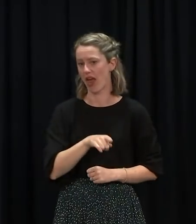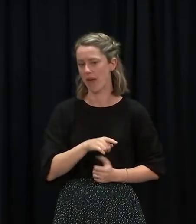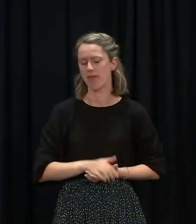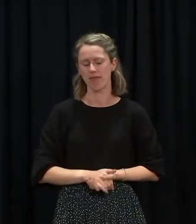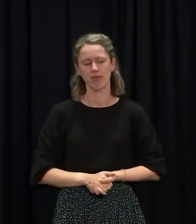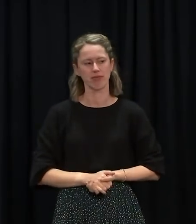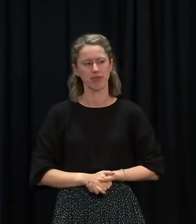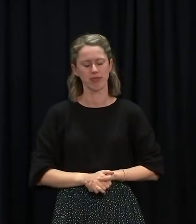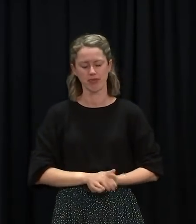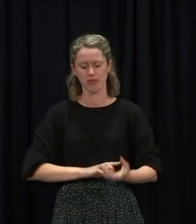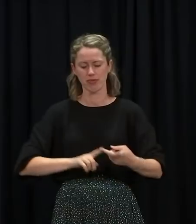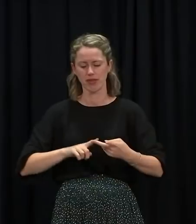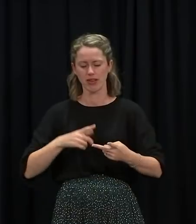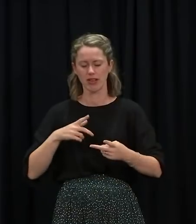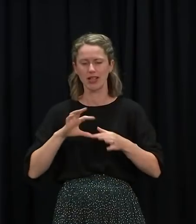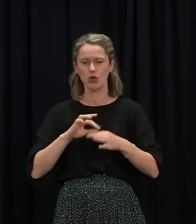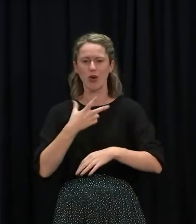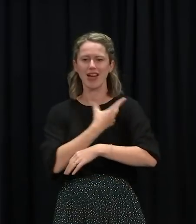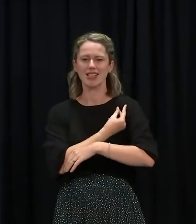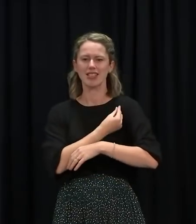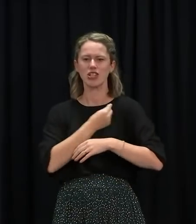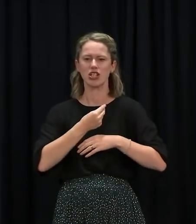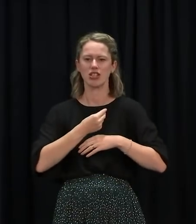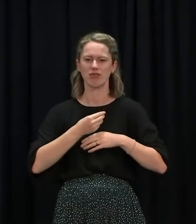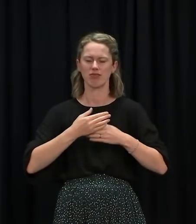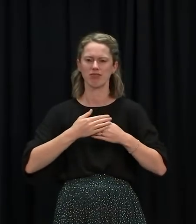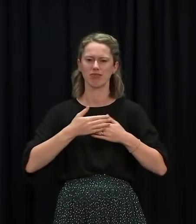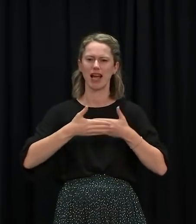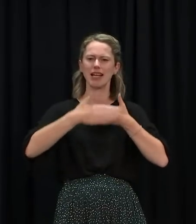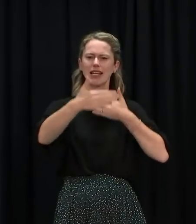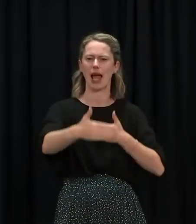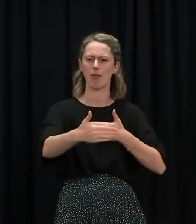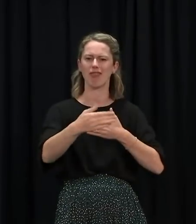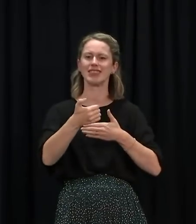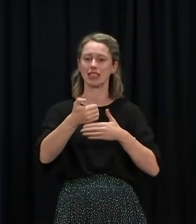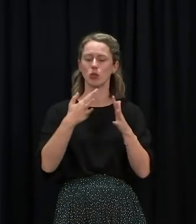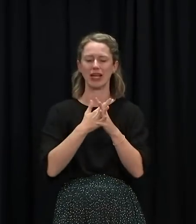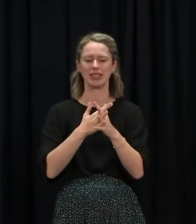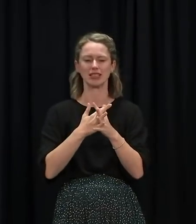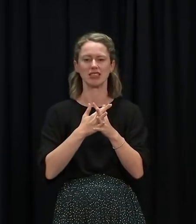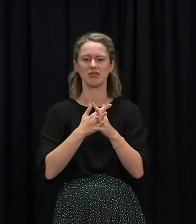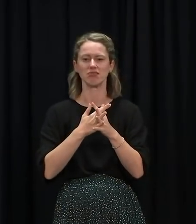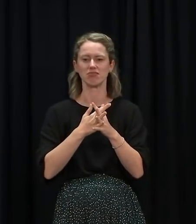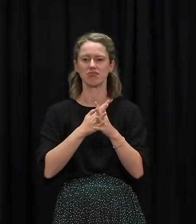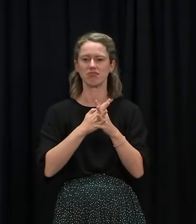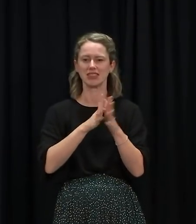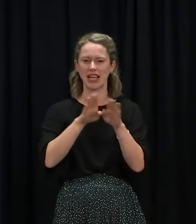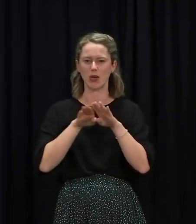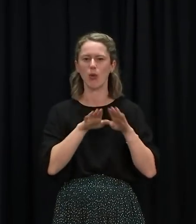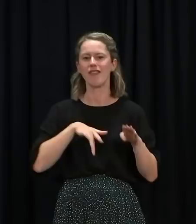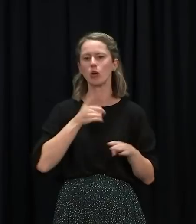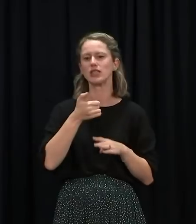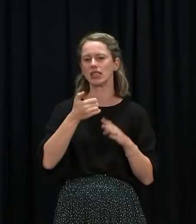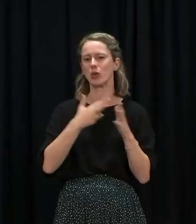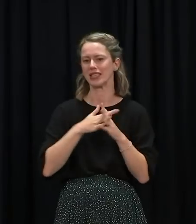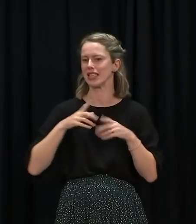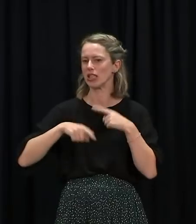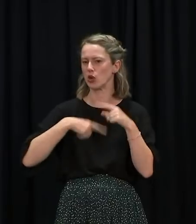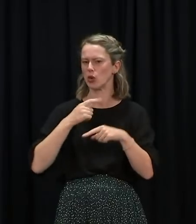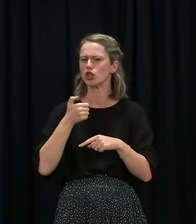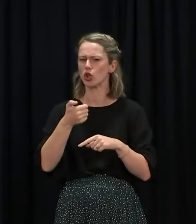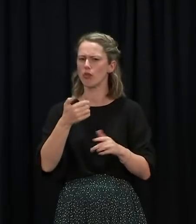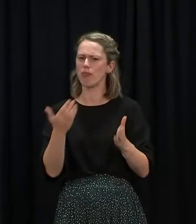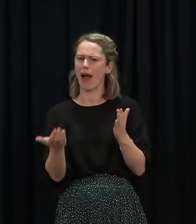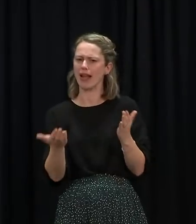On the vaccination interval, our advice remains the same at the moment. So our advice is a standard interval of 6 weeks, gets a really